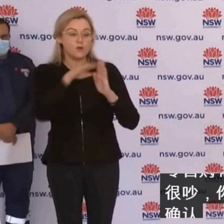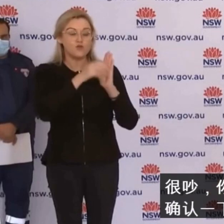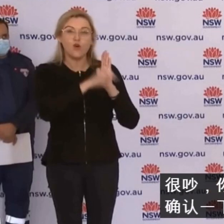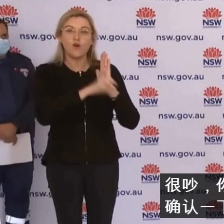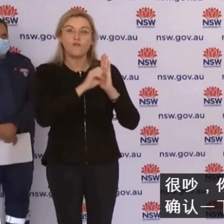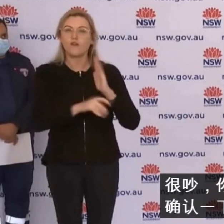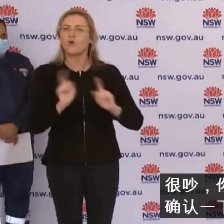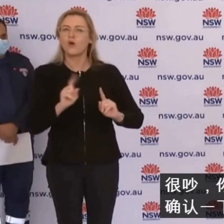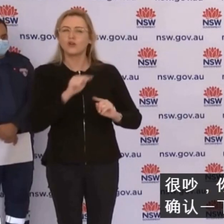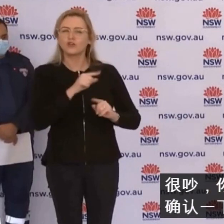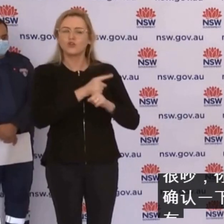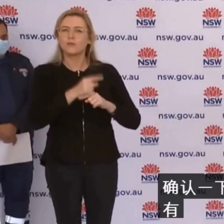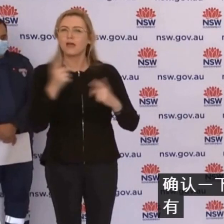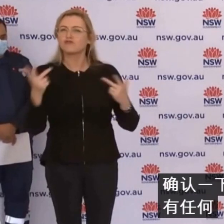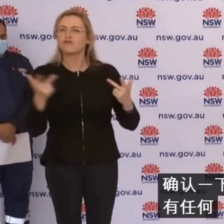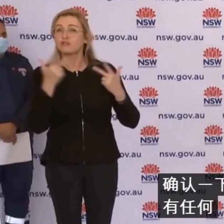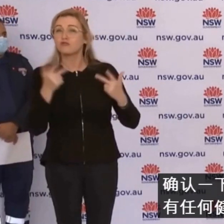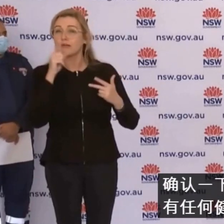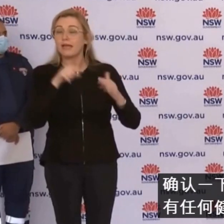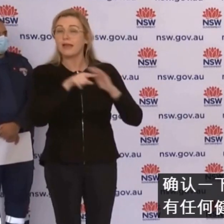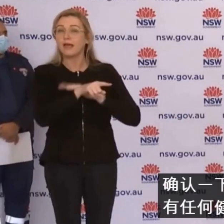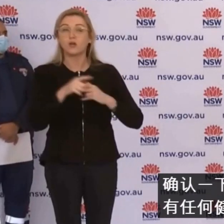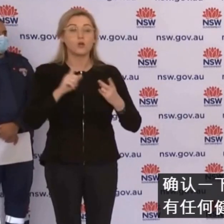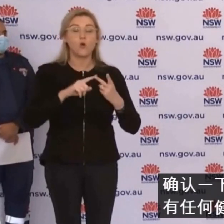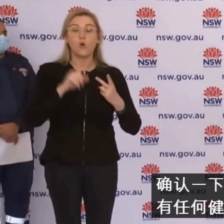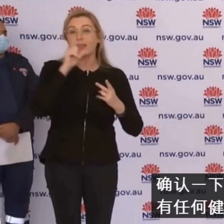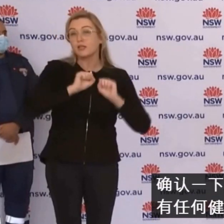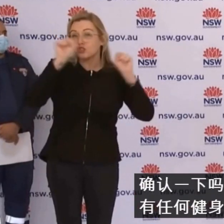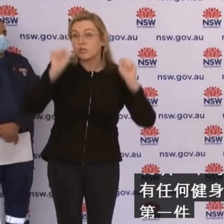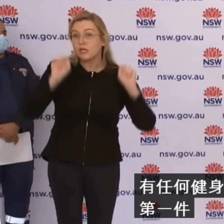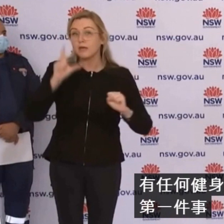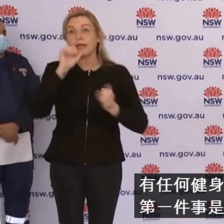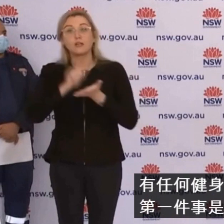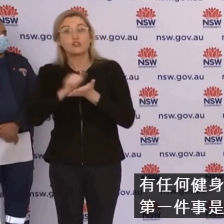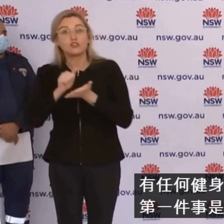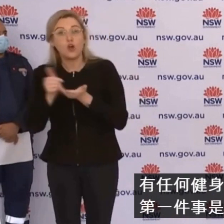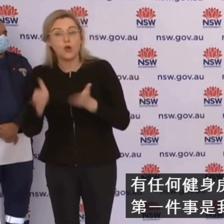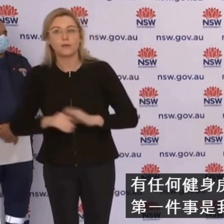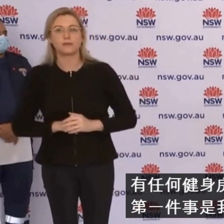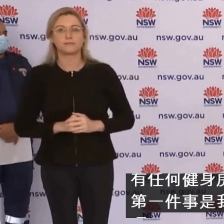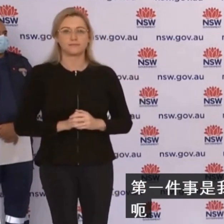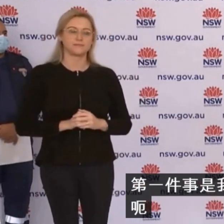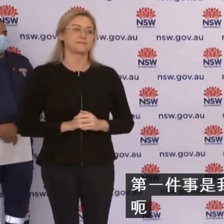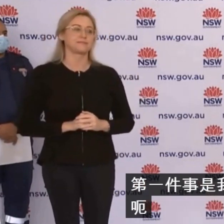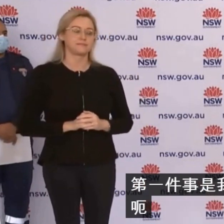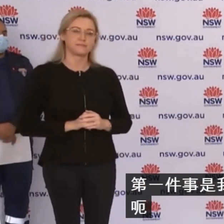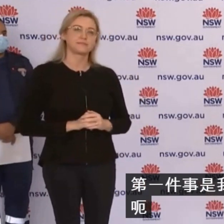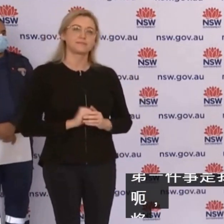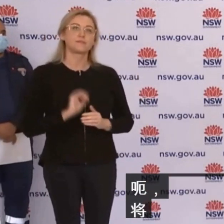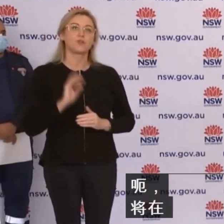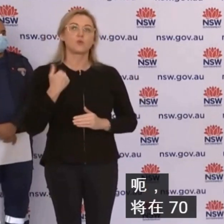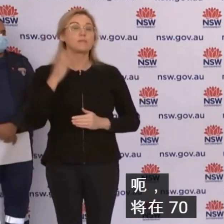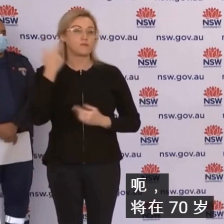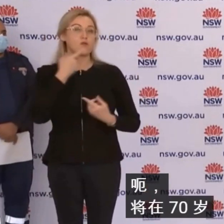elaborate and confirm that? And also, is there going to be any gym access as well? So the first thing is we announced the roadmap that there were going to be a